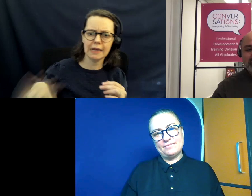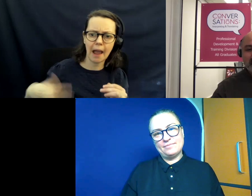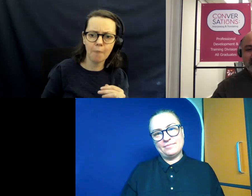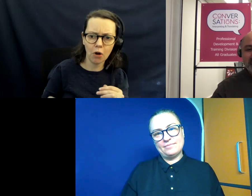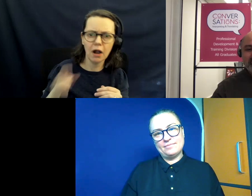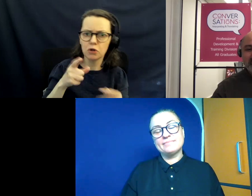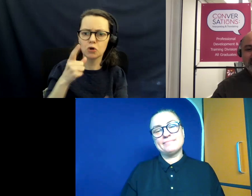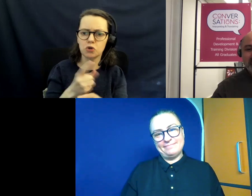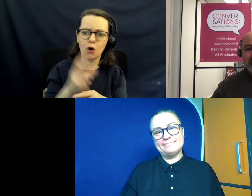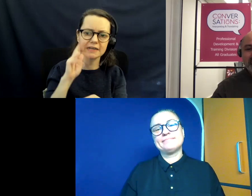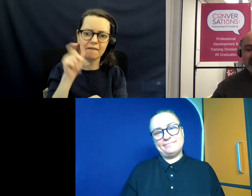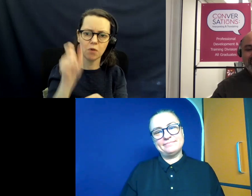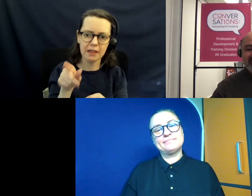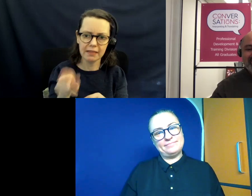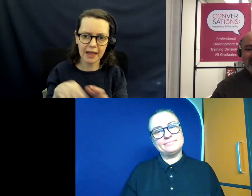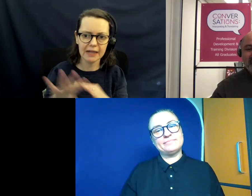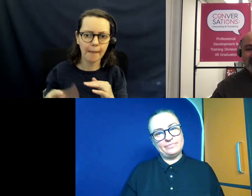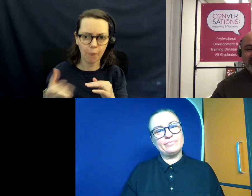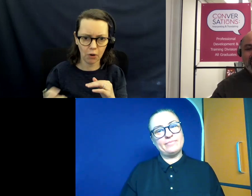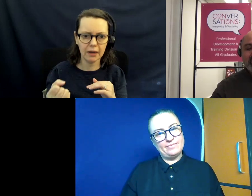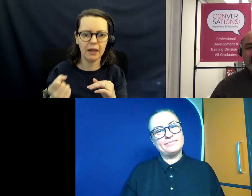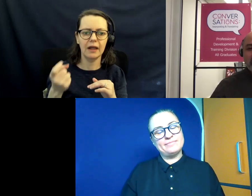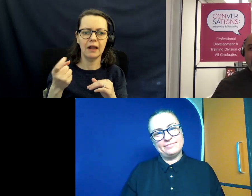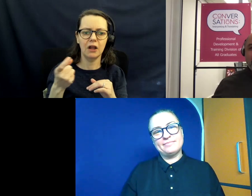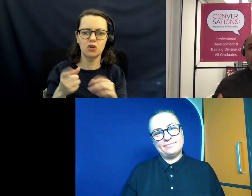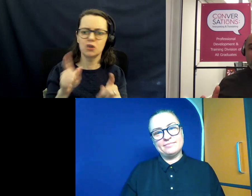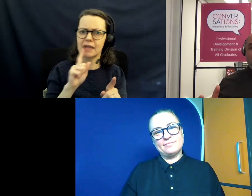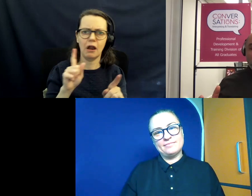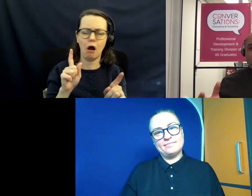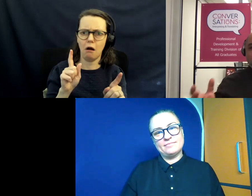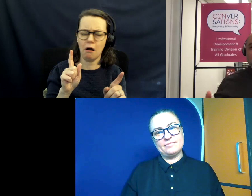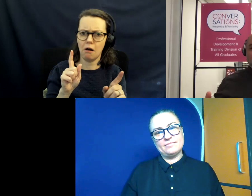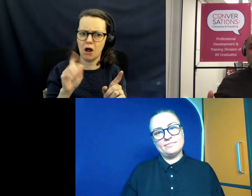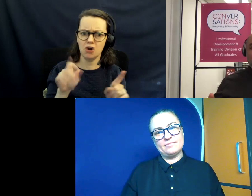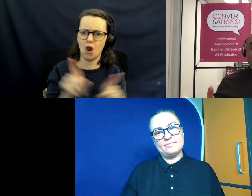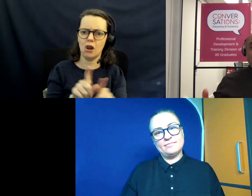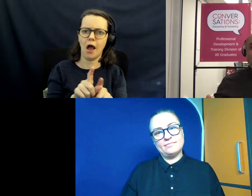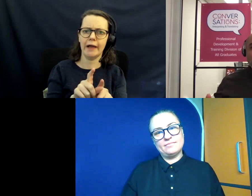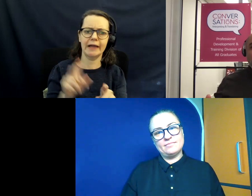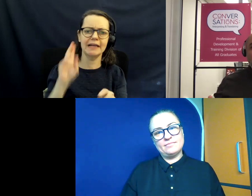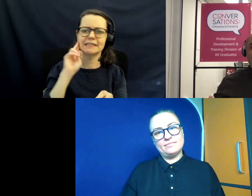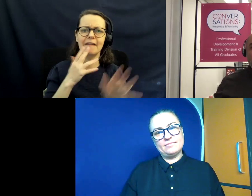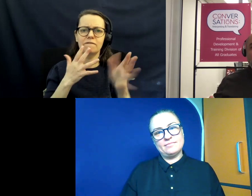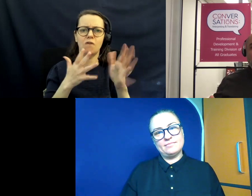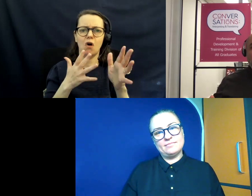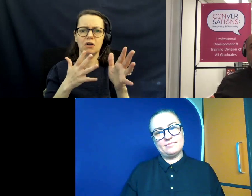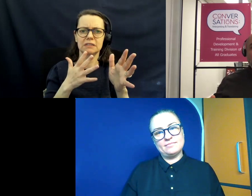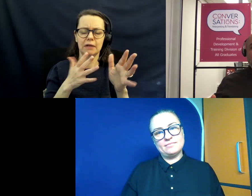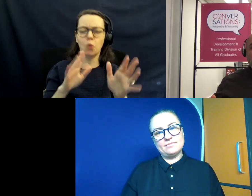talking to one of the deaf people there, and you're like, it's not like, yes, there's a deaf, Auslan is a language,